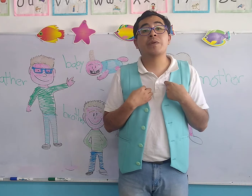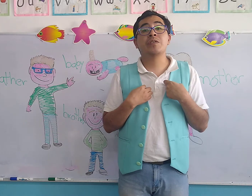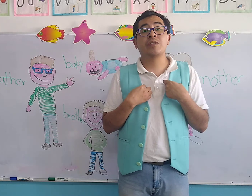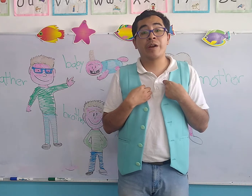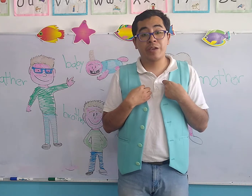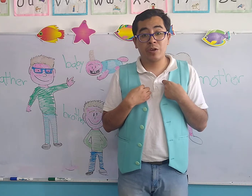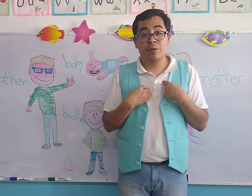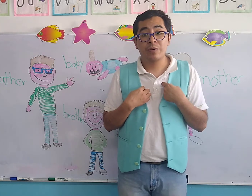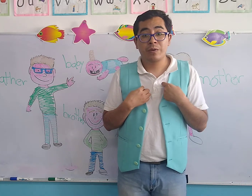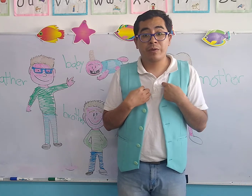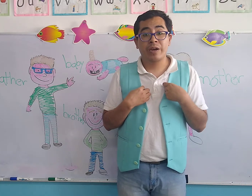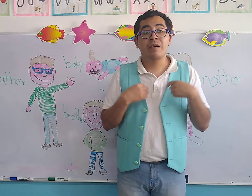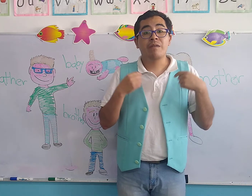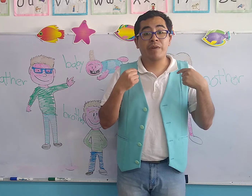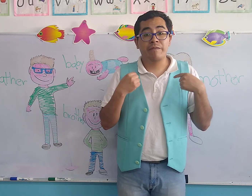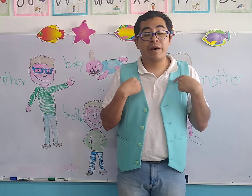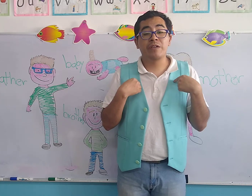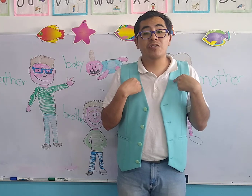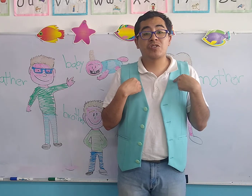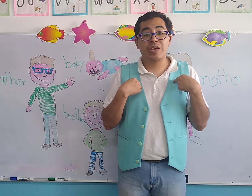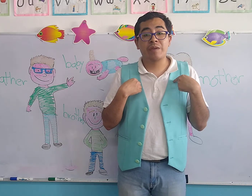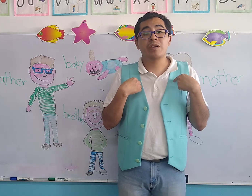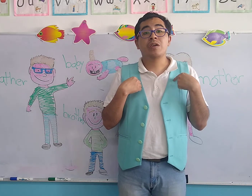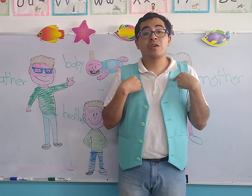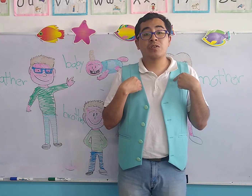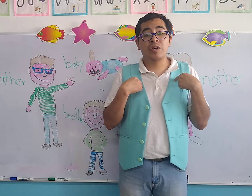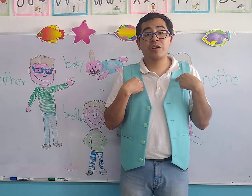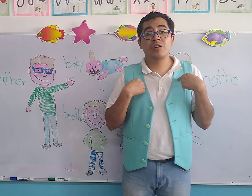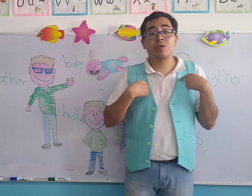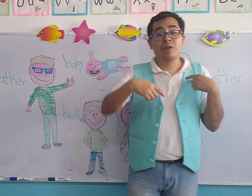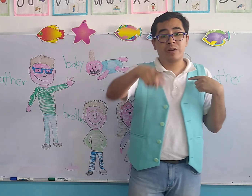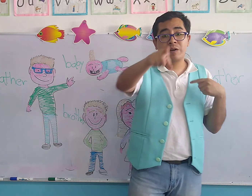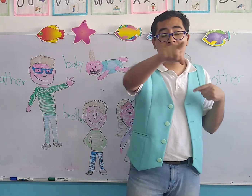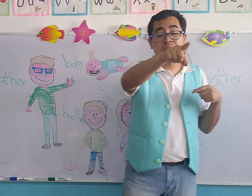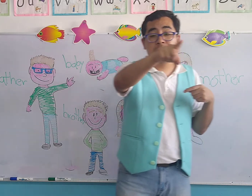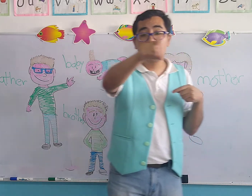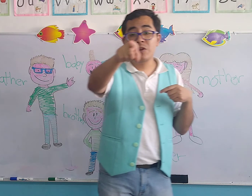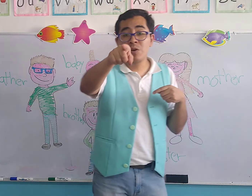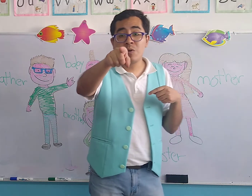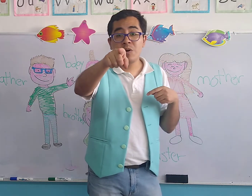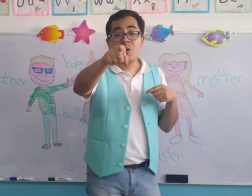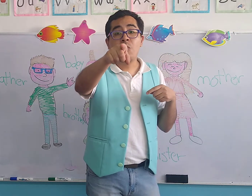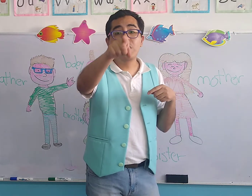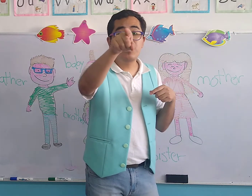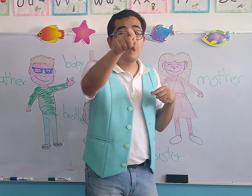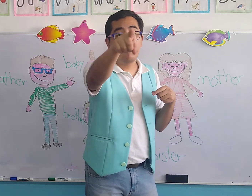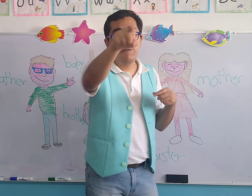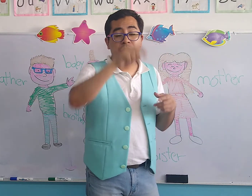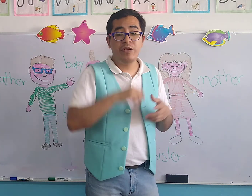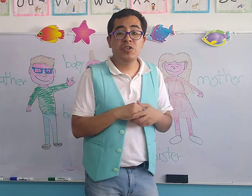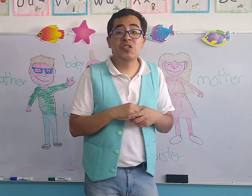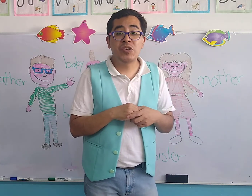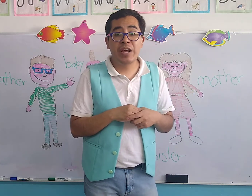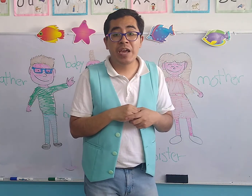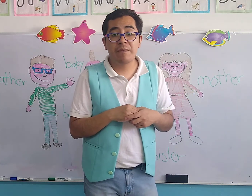is Sergio, okay? My father's name is Sergio. Now, what about you? What's your father's name?